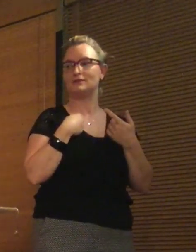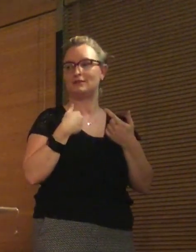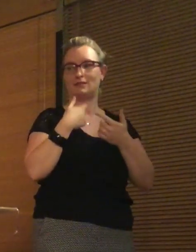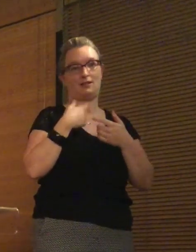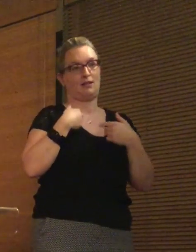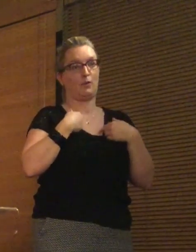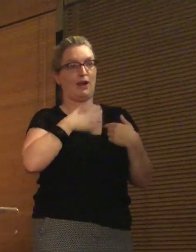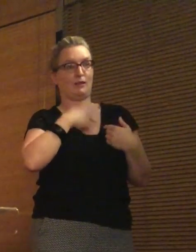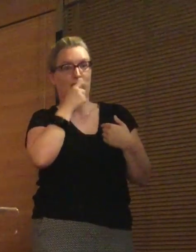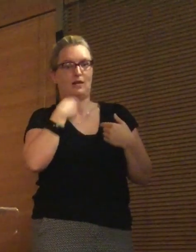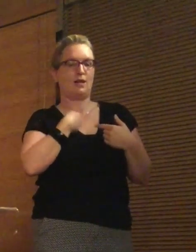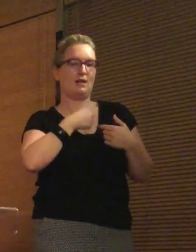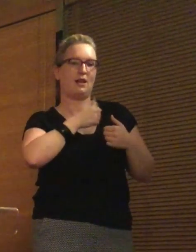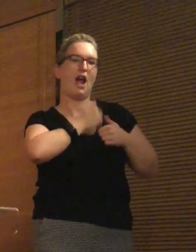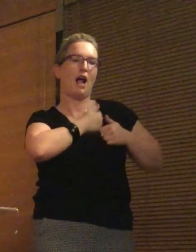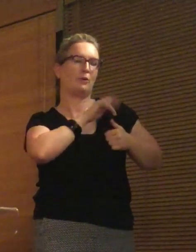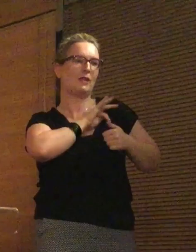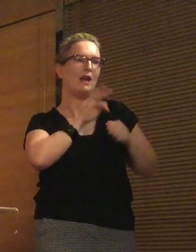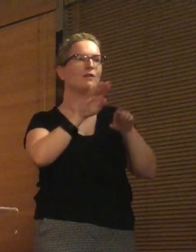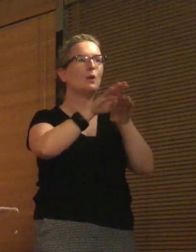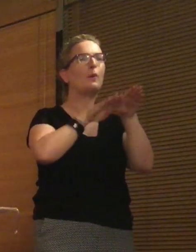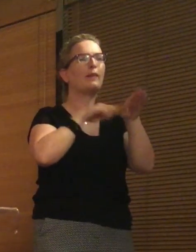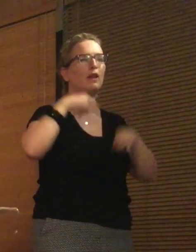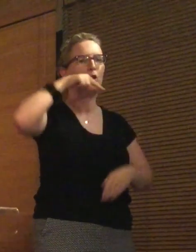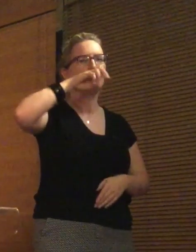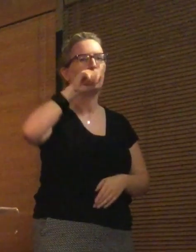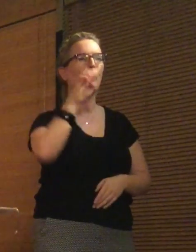women's movement, and arm your souls with noble